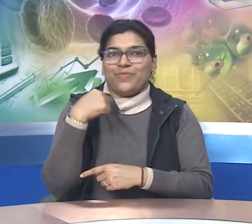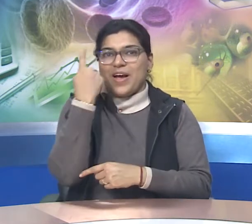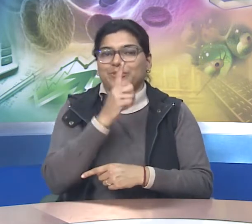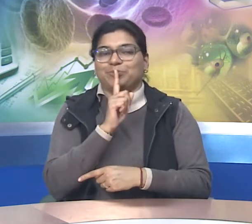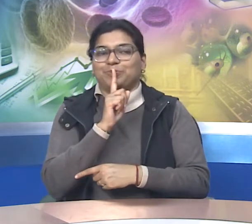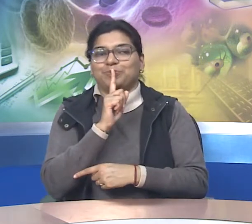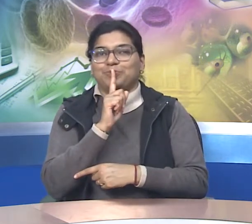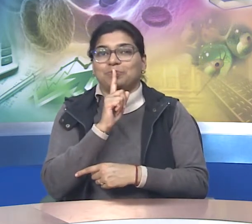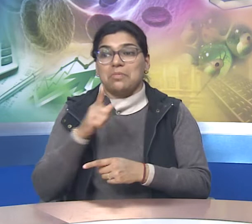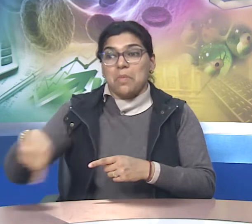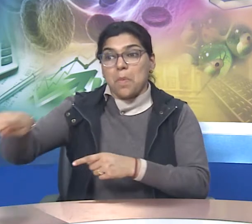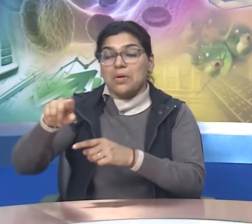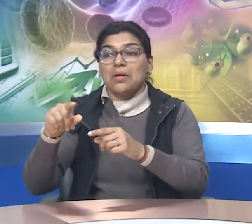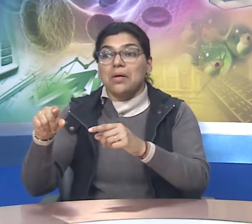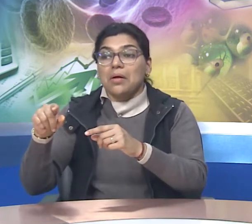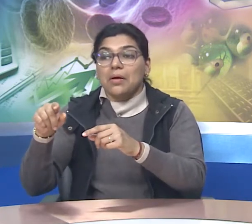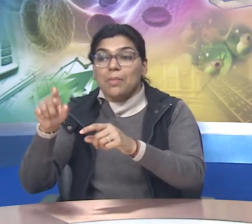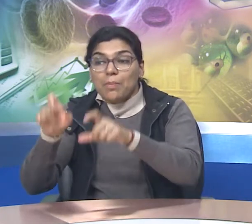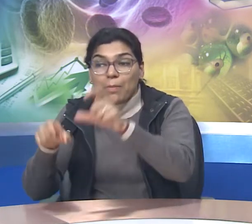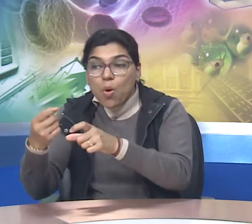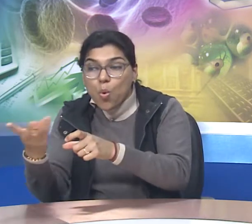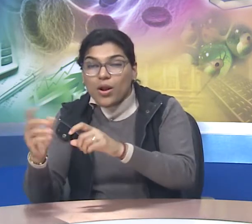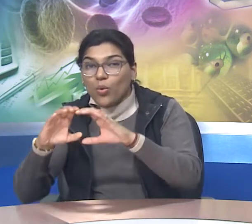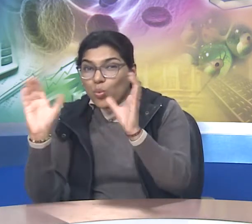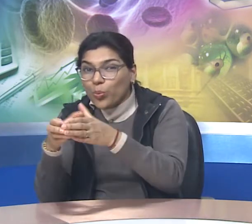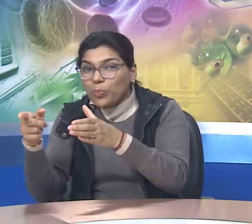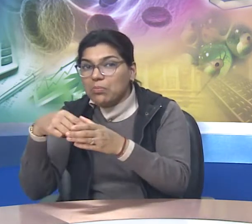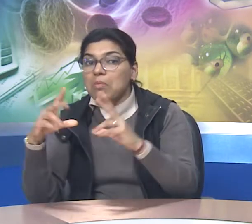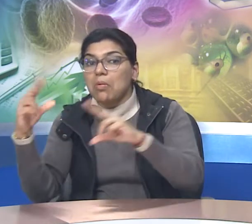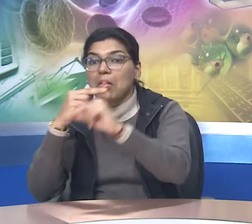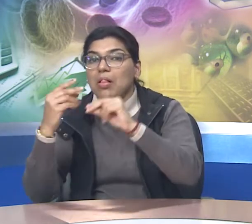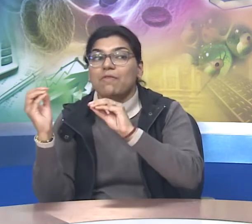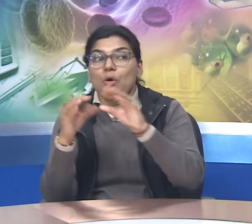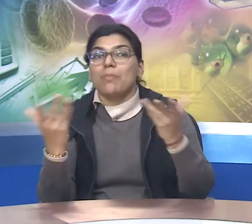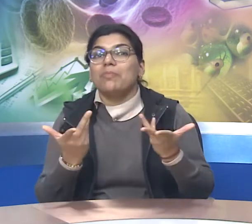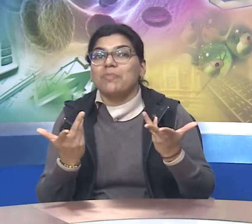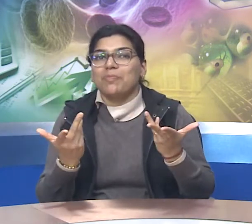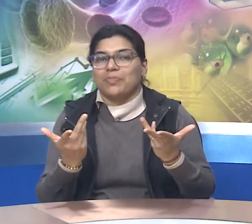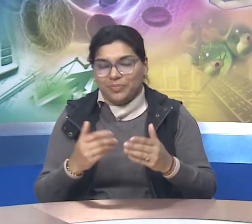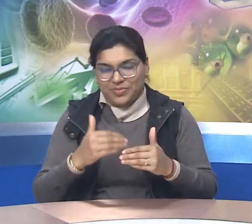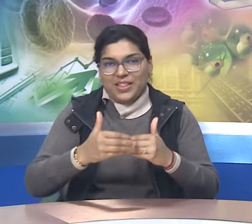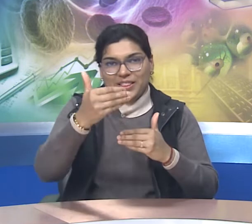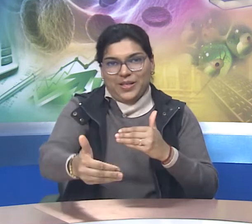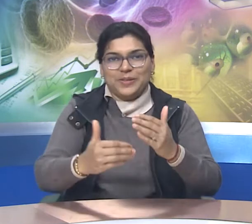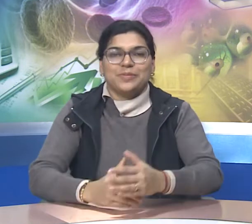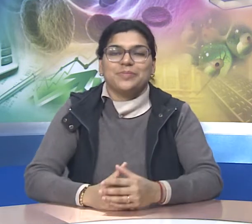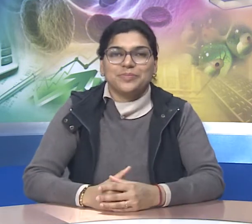here in Connaught Circus? Well, Shoeshine Lal replied, pulling